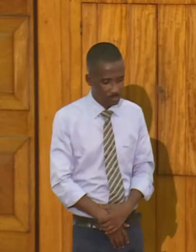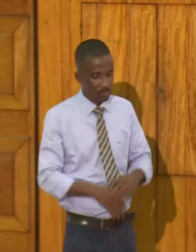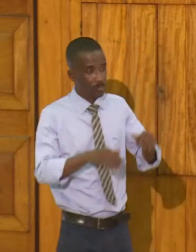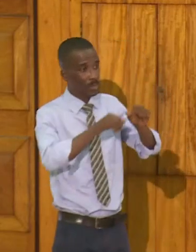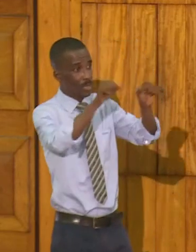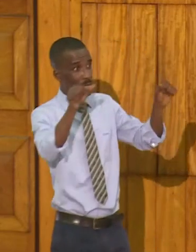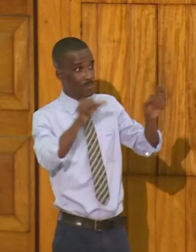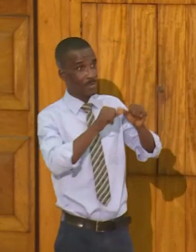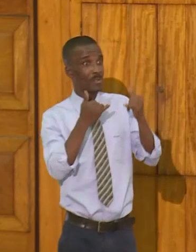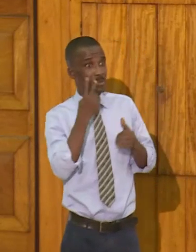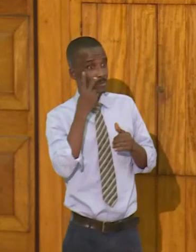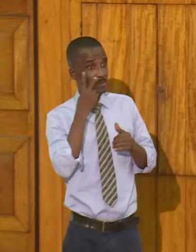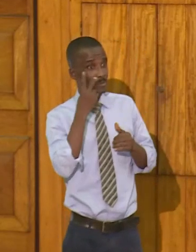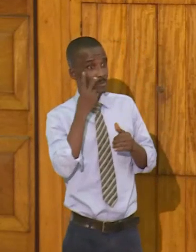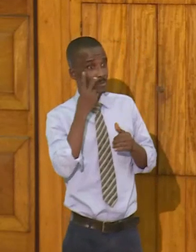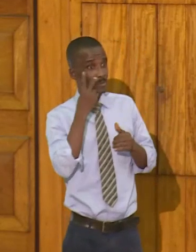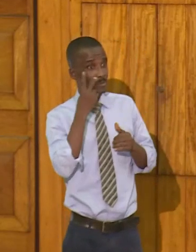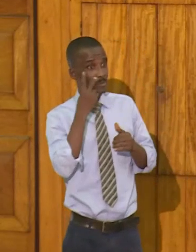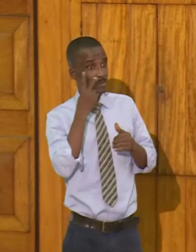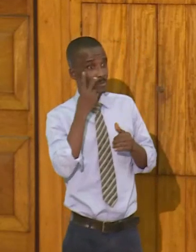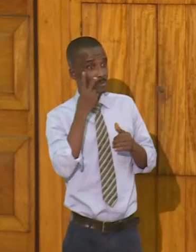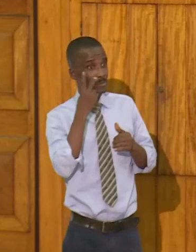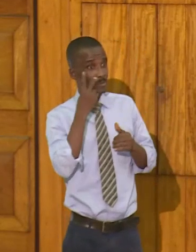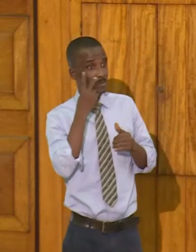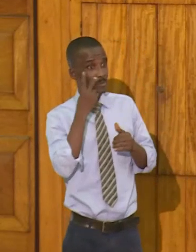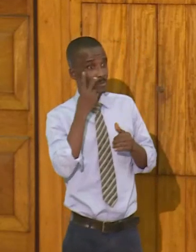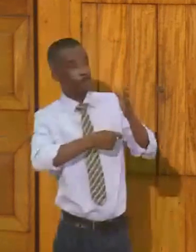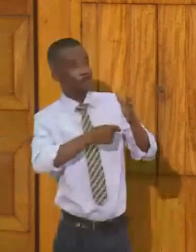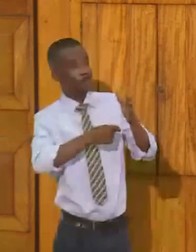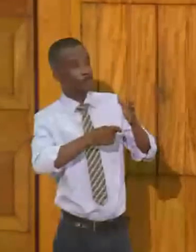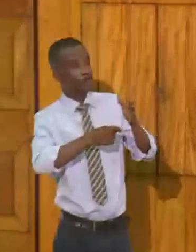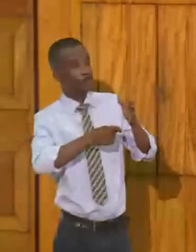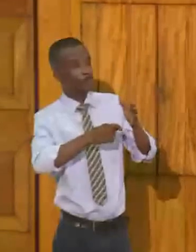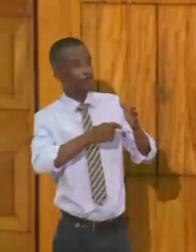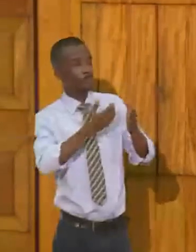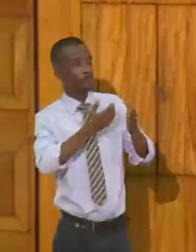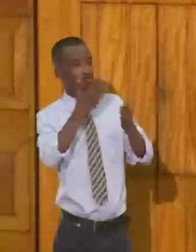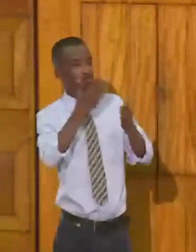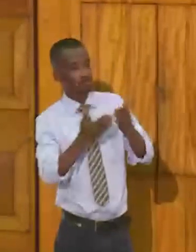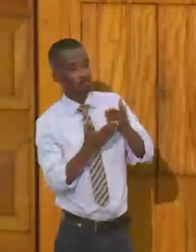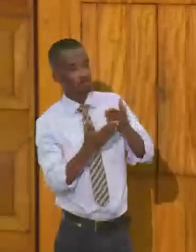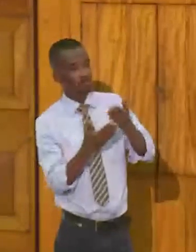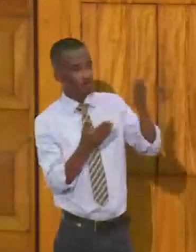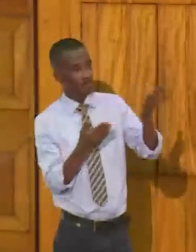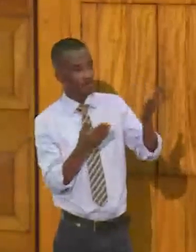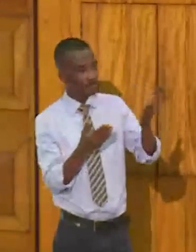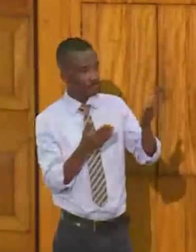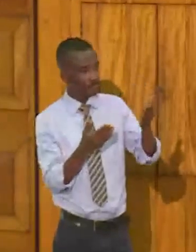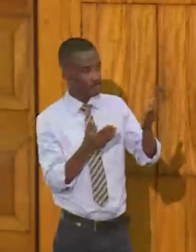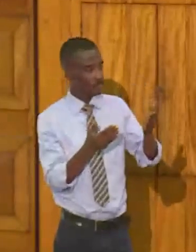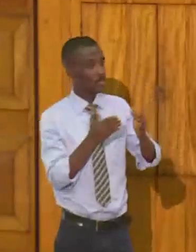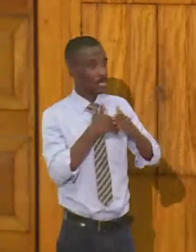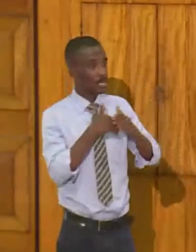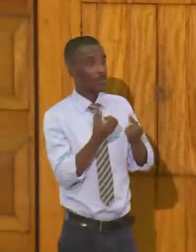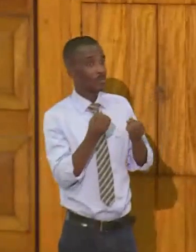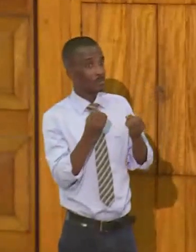looked at now is not necessarily the cost of what people are paying, but we come and say how